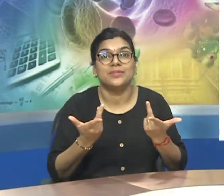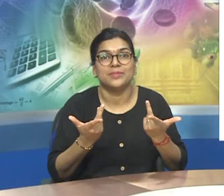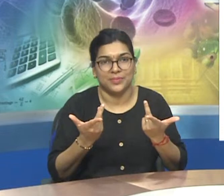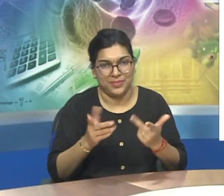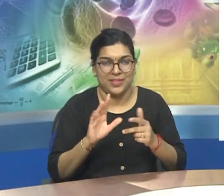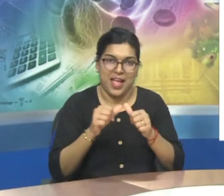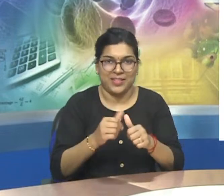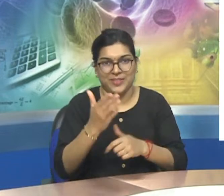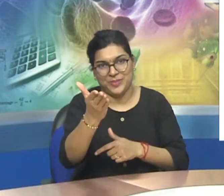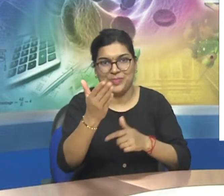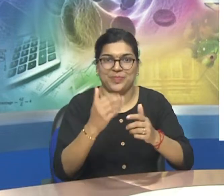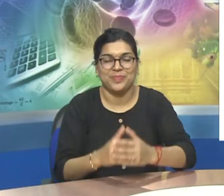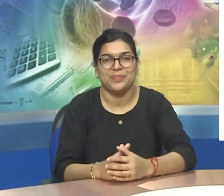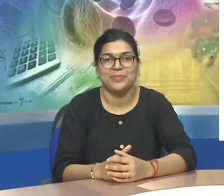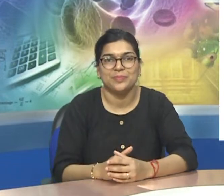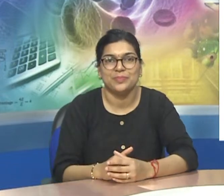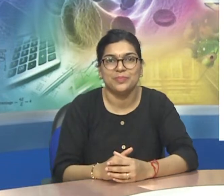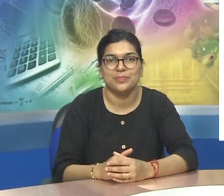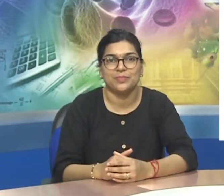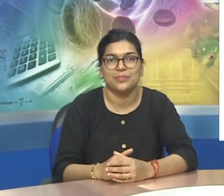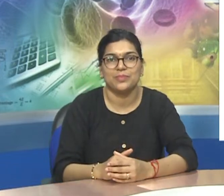reality. Let us see the answer.